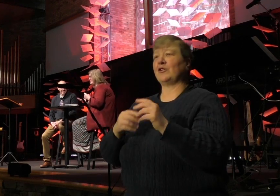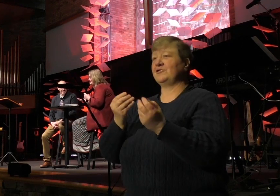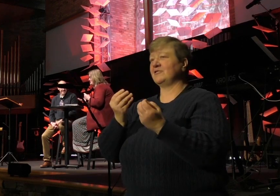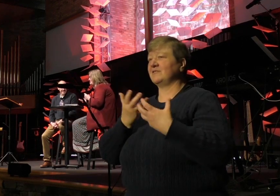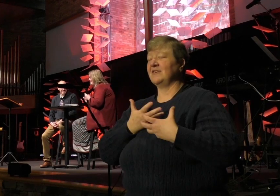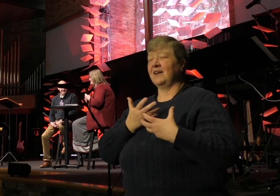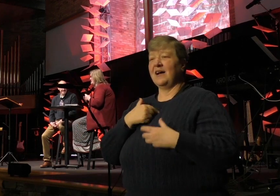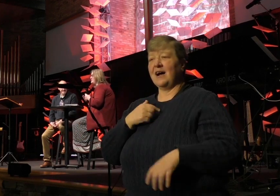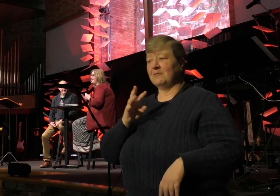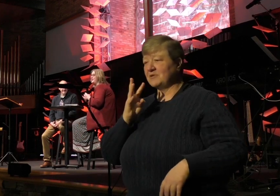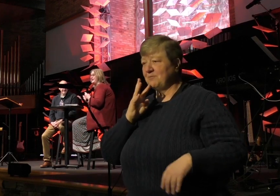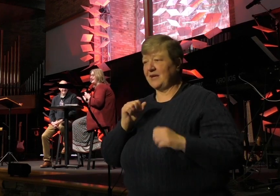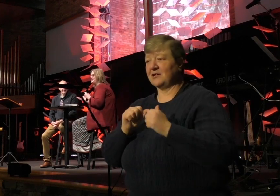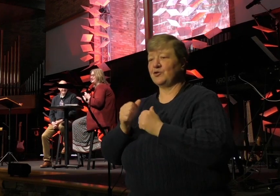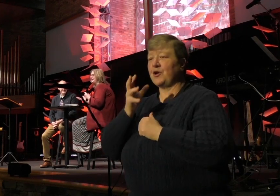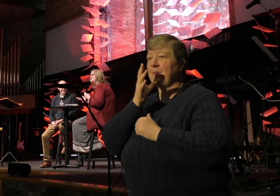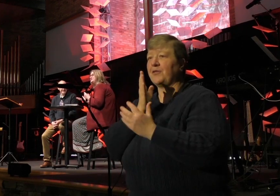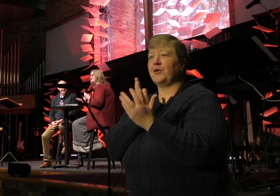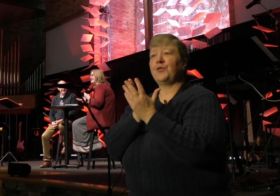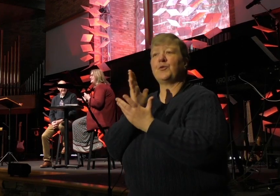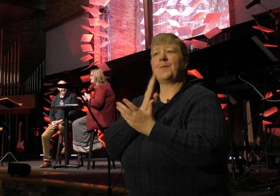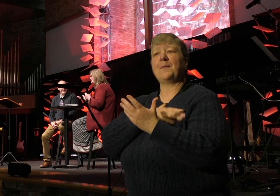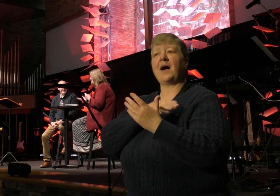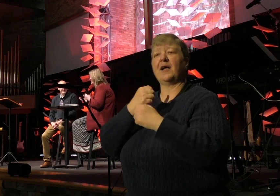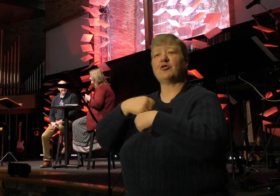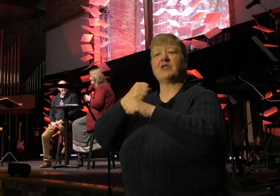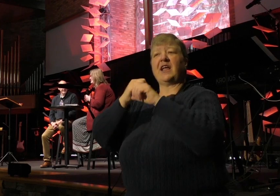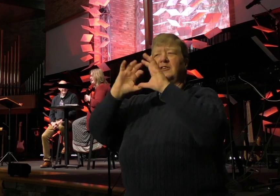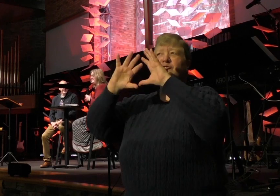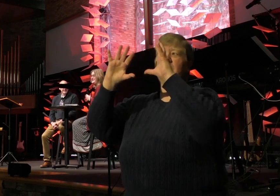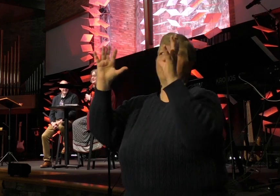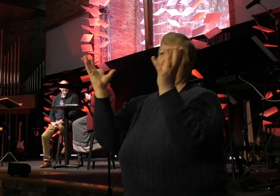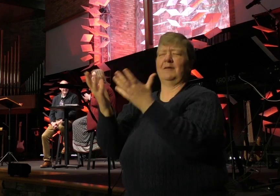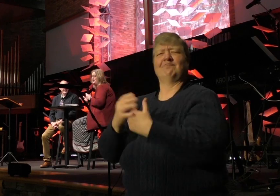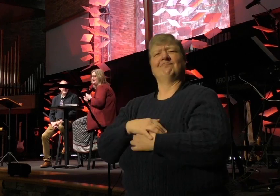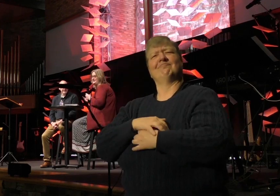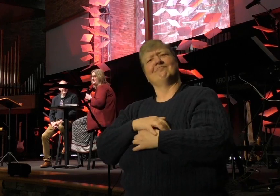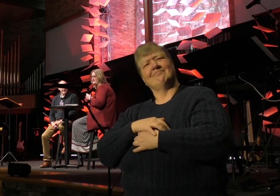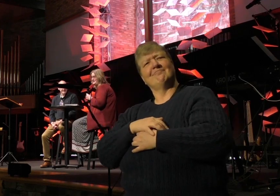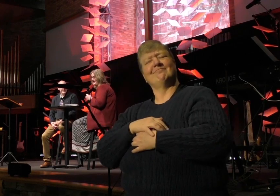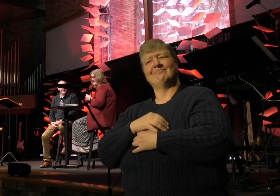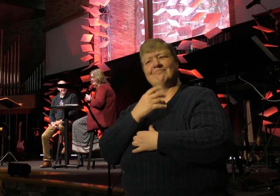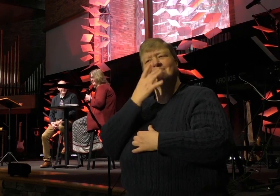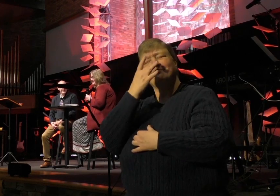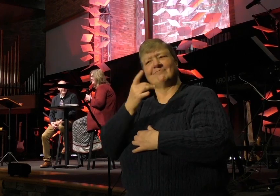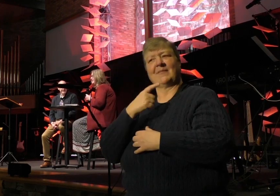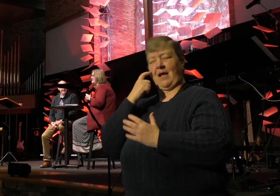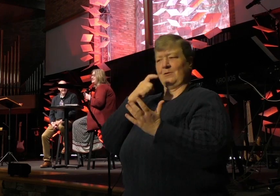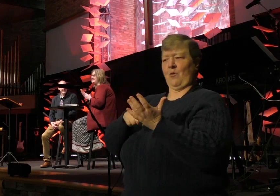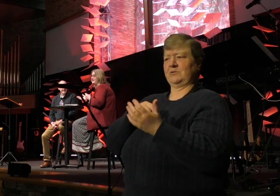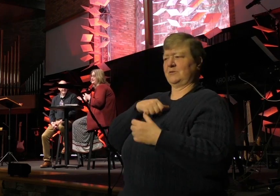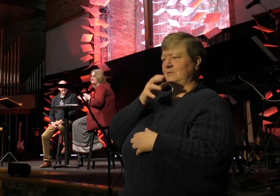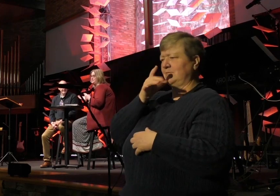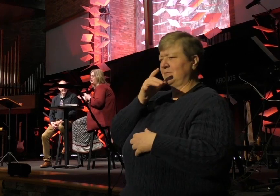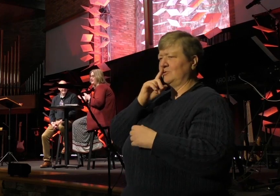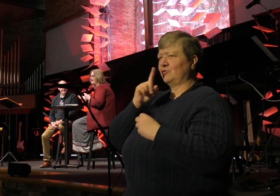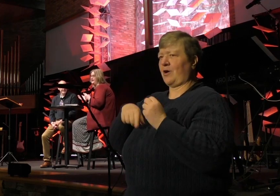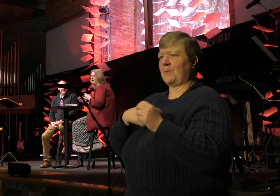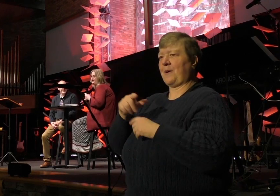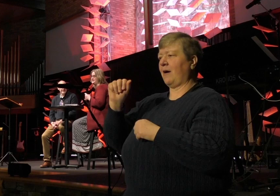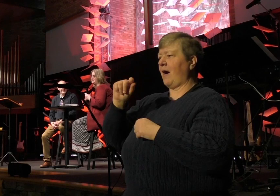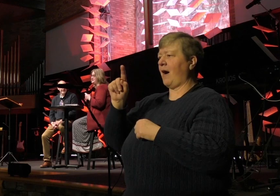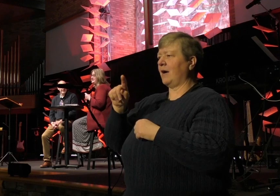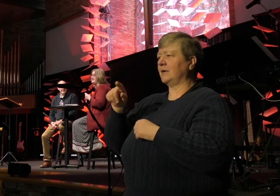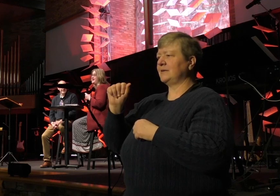I'm speaking to your mother through my creation. And it was just kind of such a funny thing, but I started to notice that she was talking about the azaleas blooming